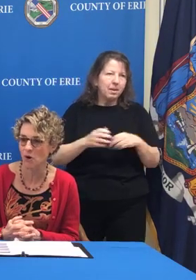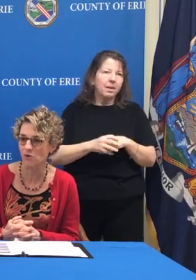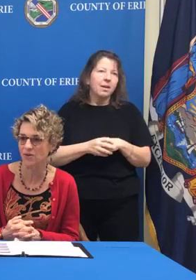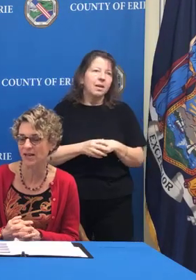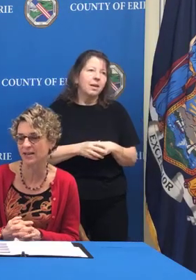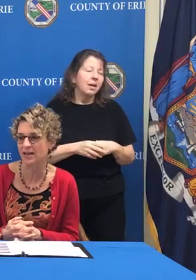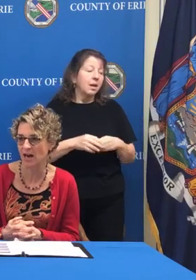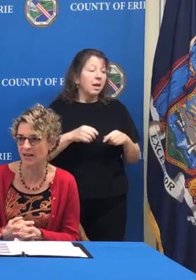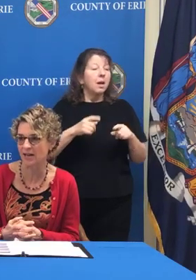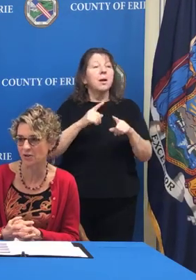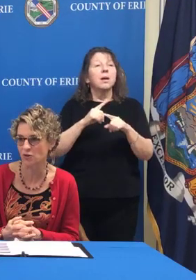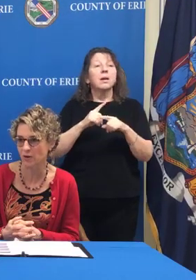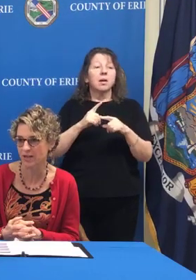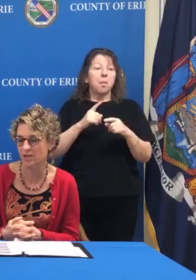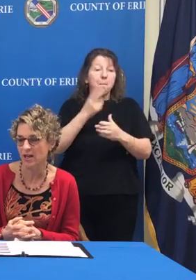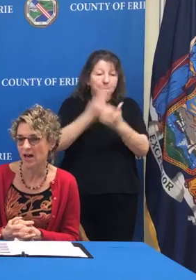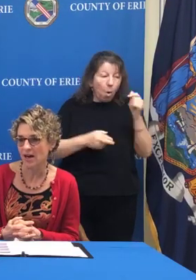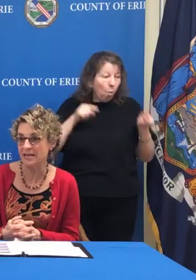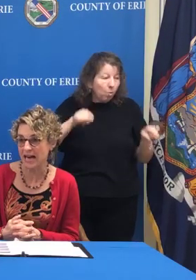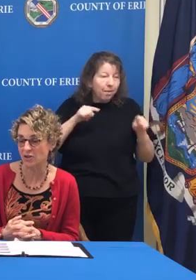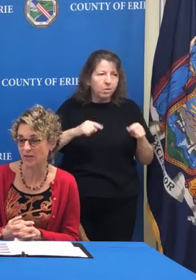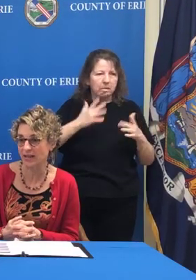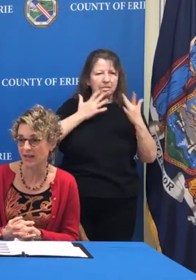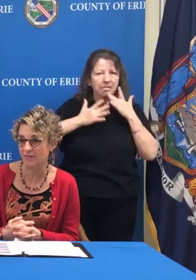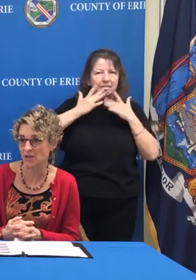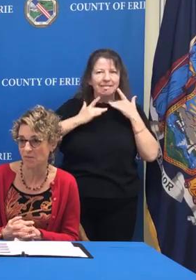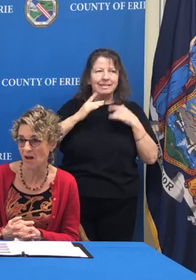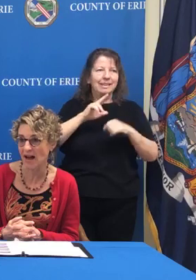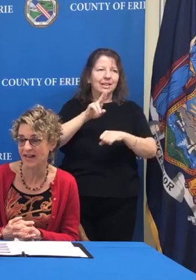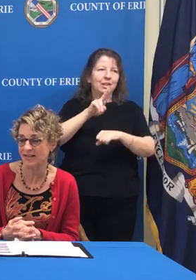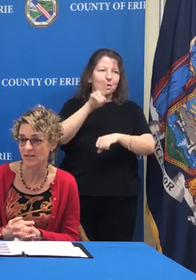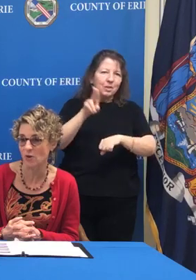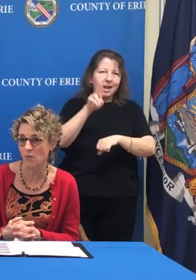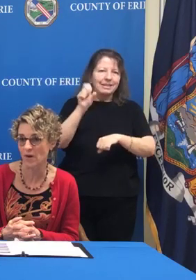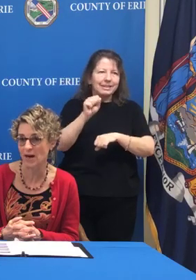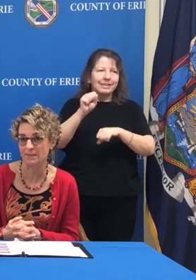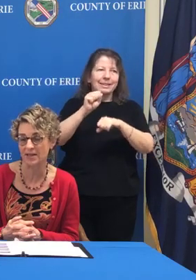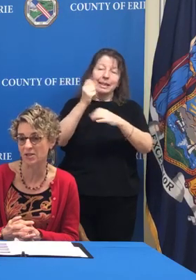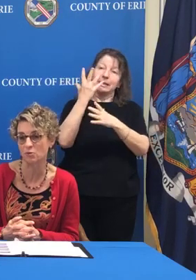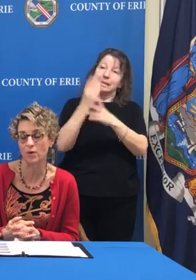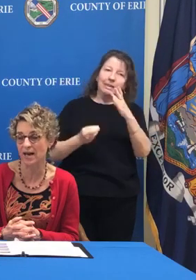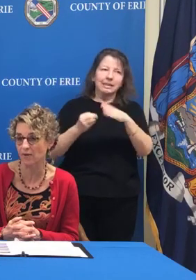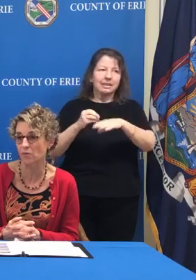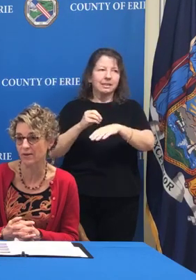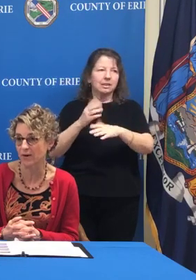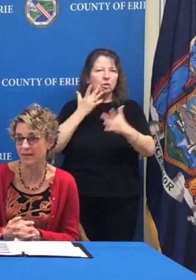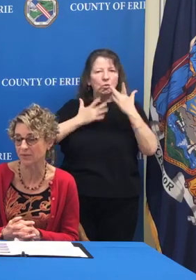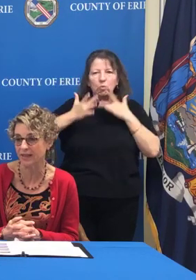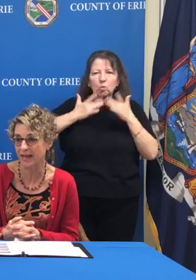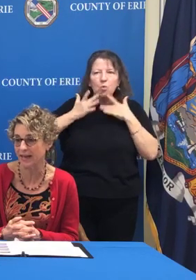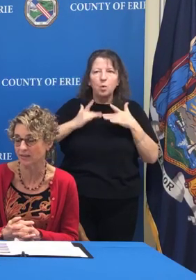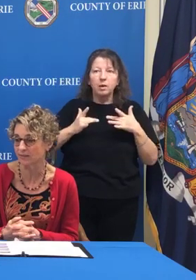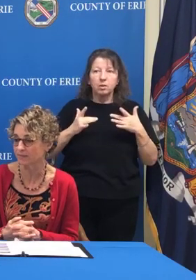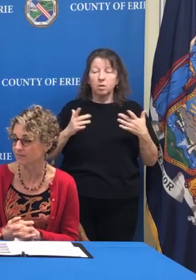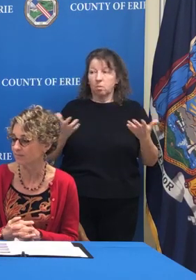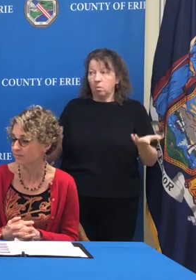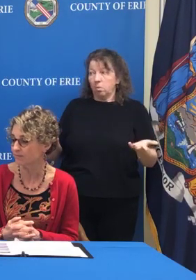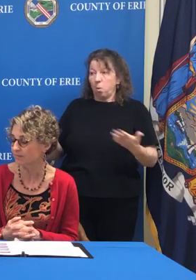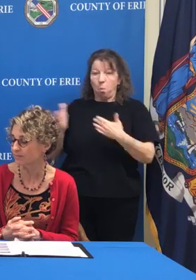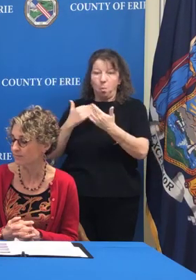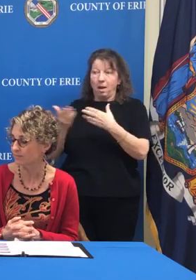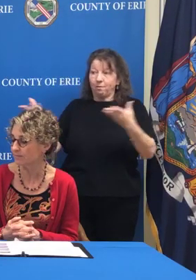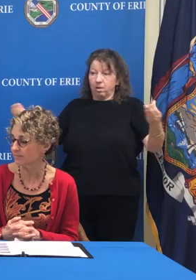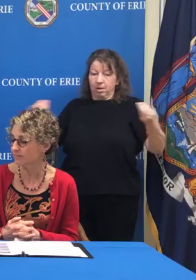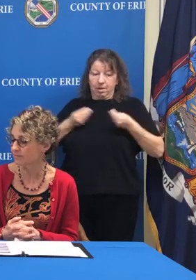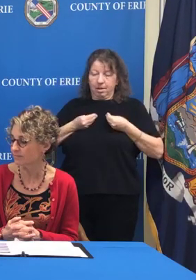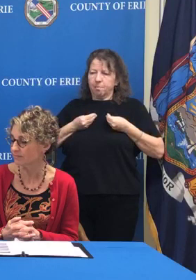They are both in a shortage nationally of supply, and so it's just whatever we were able to get. I've